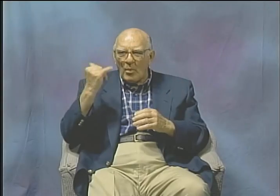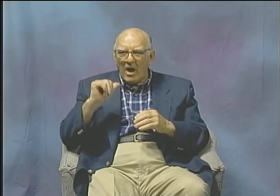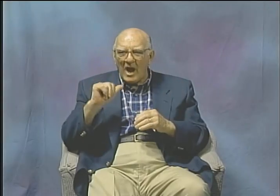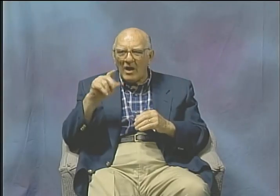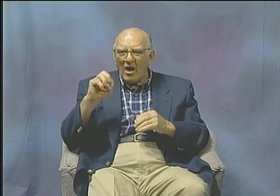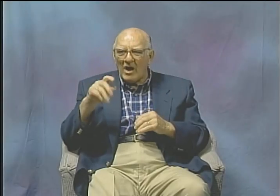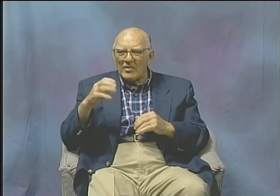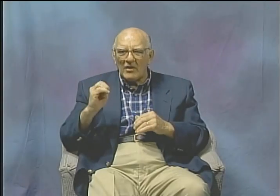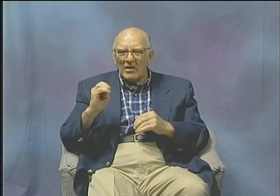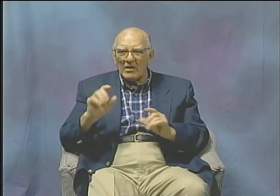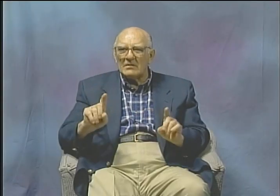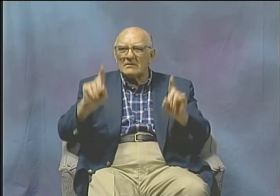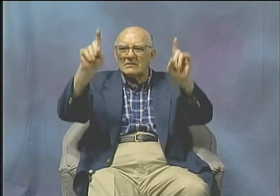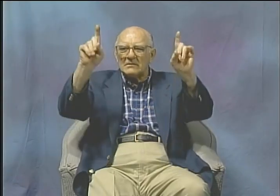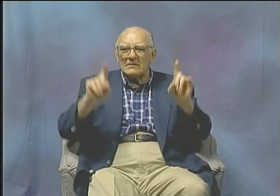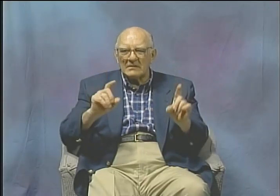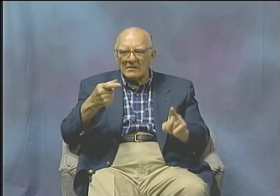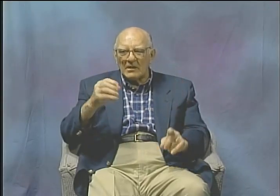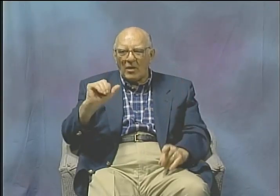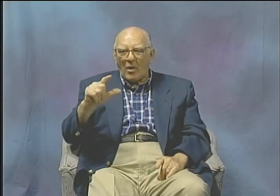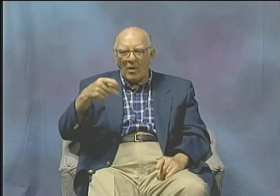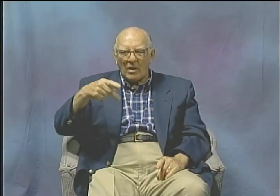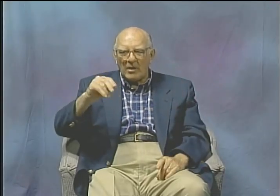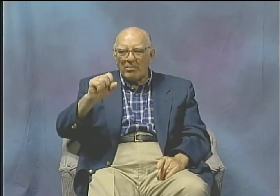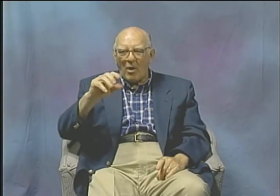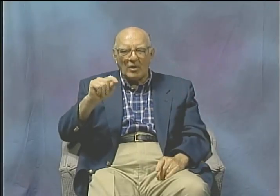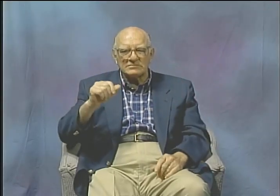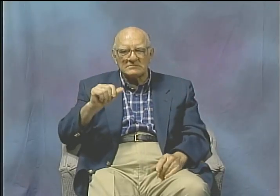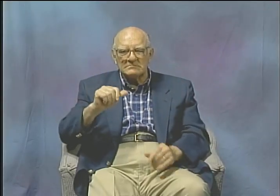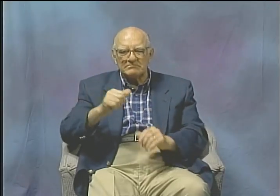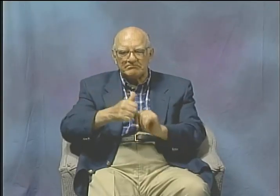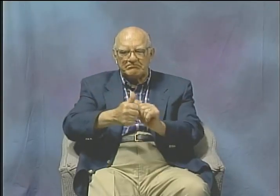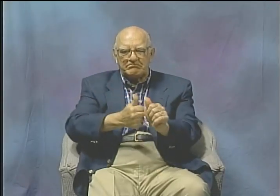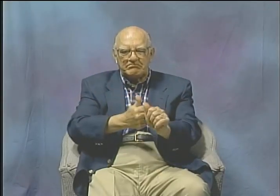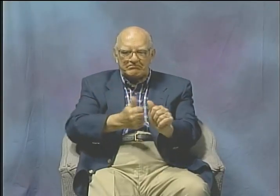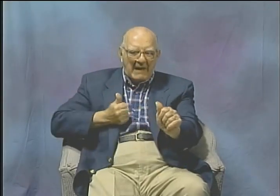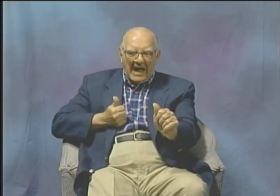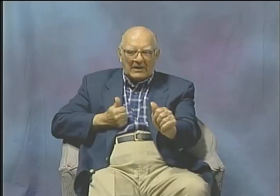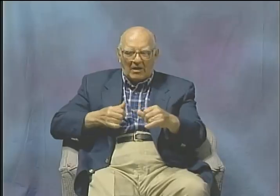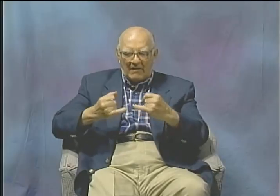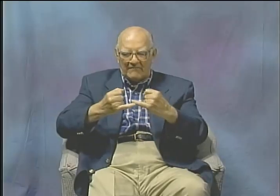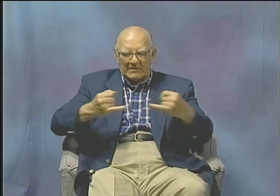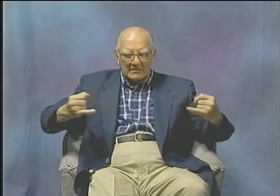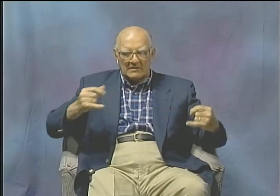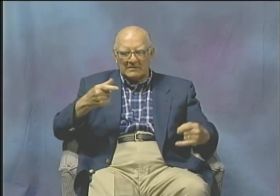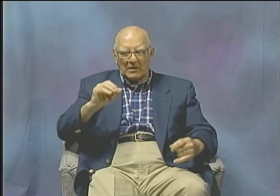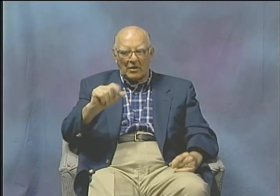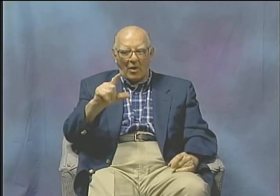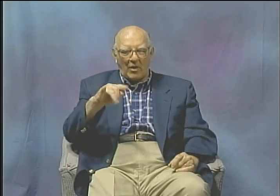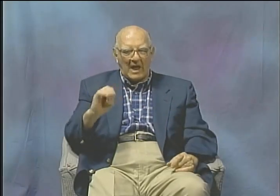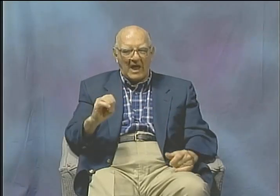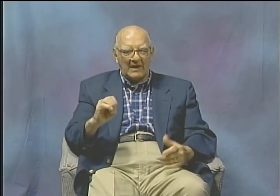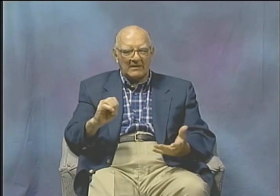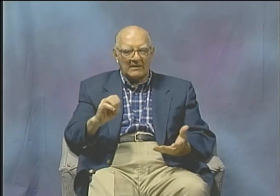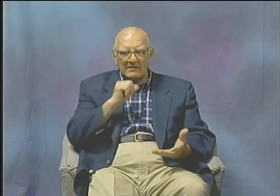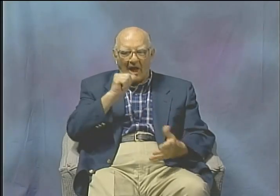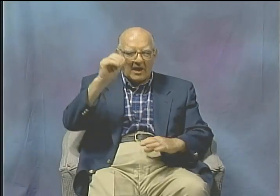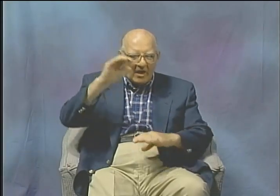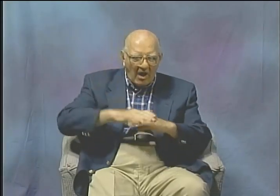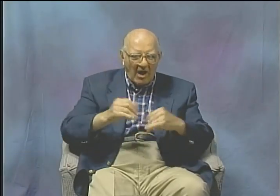Why are the goal posts back of the goal line, not on the